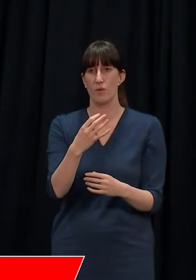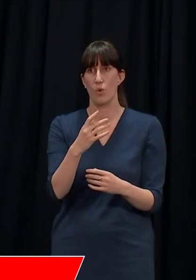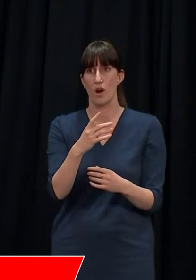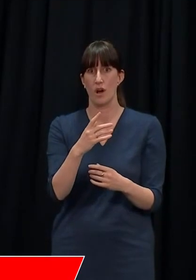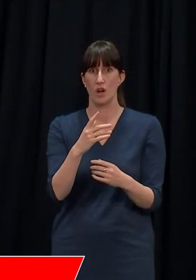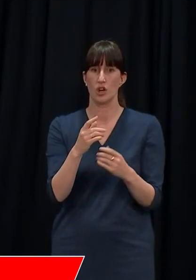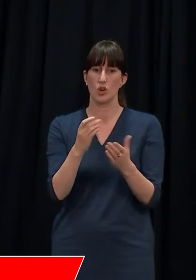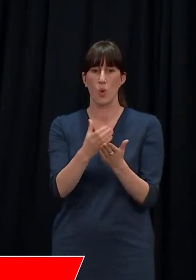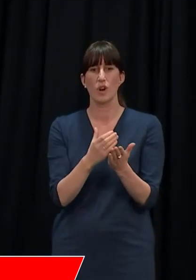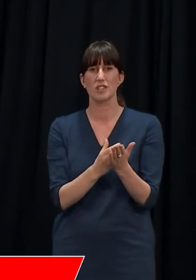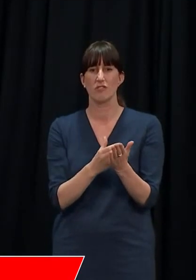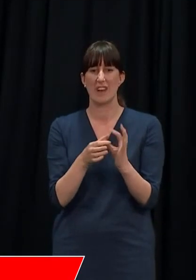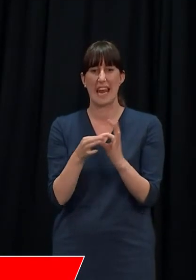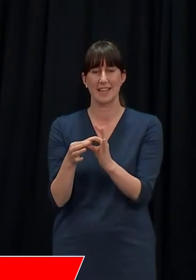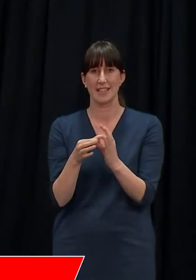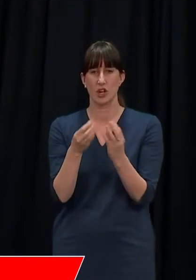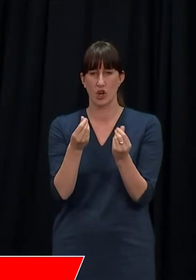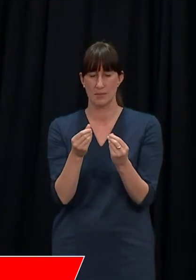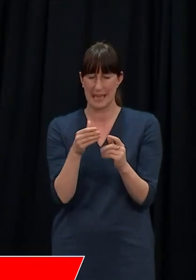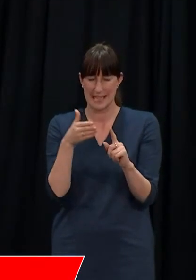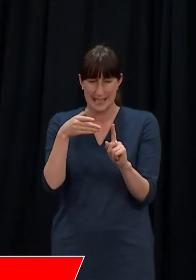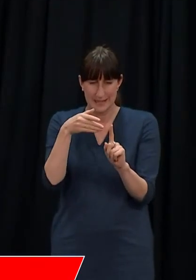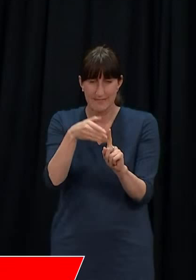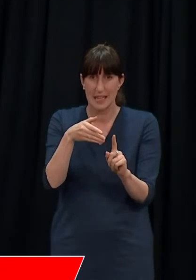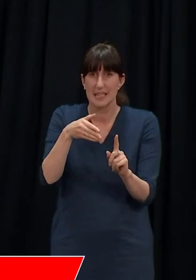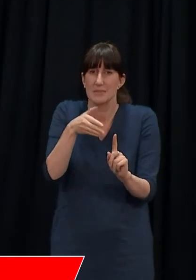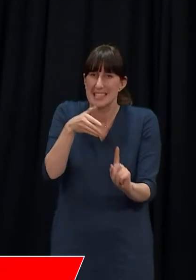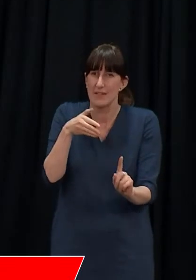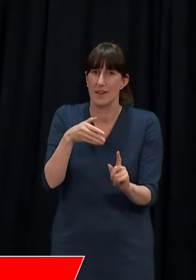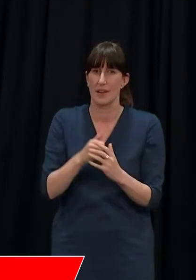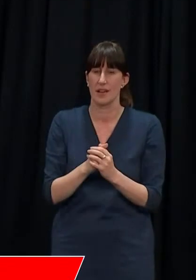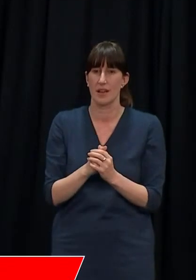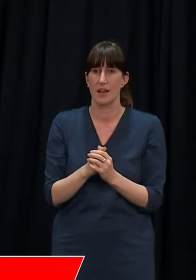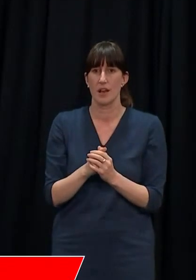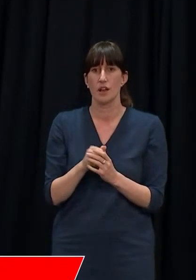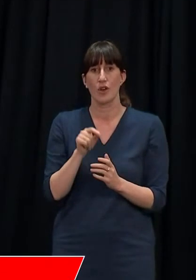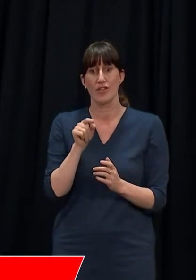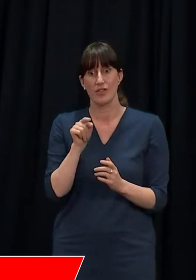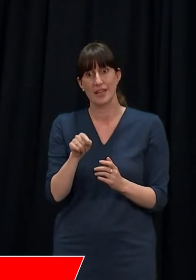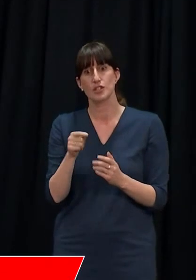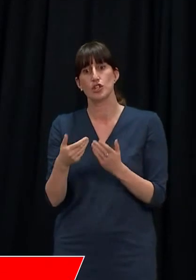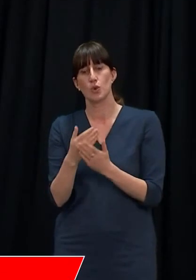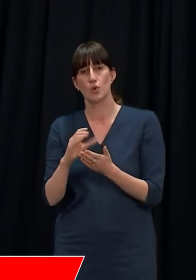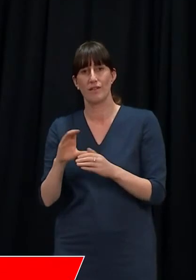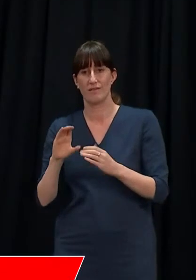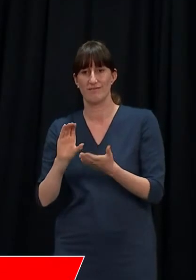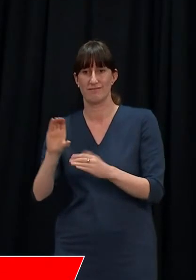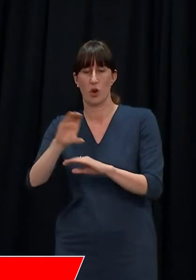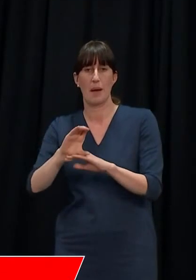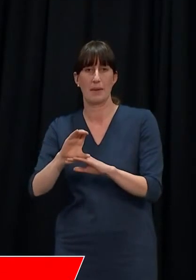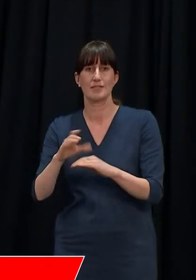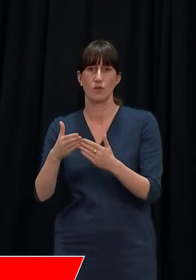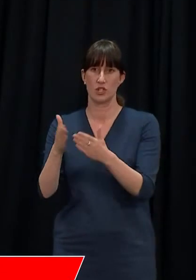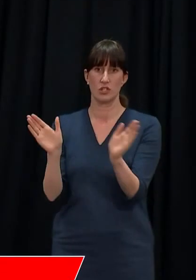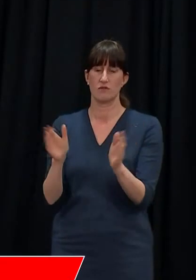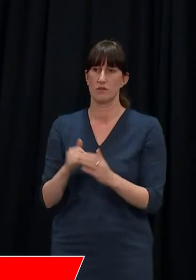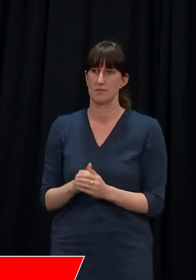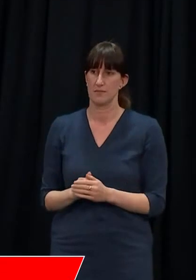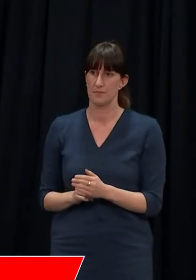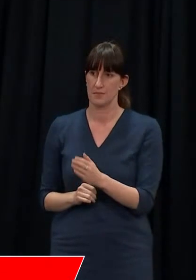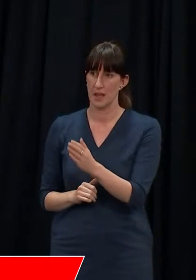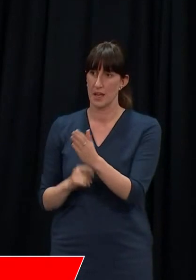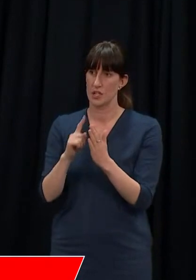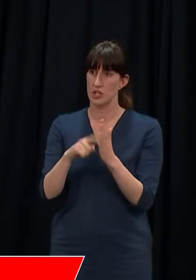untargeted though, and so ultimately this is a better way of targeting need. Jane? Has there been any consideration, serious